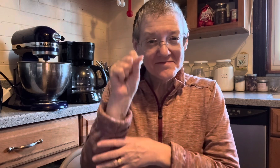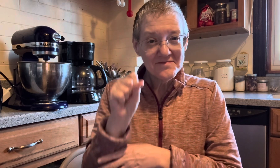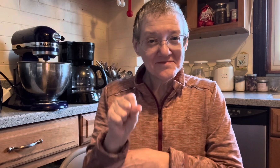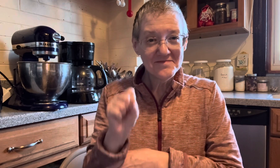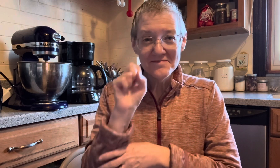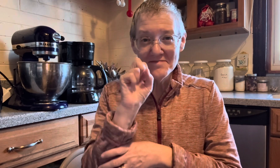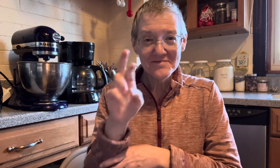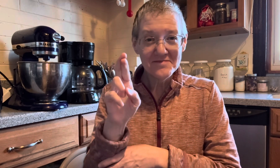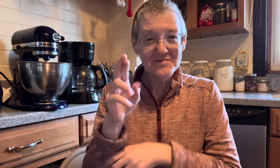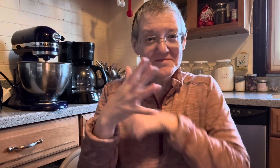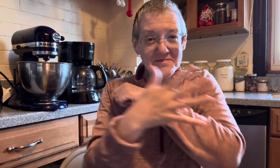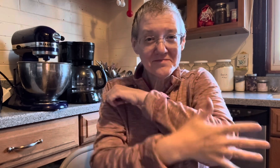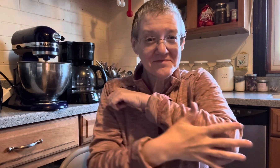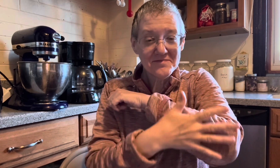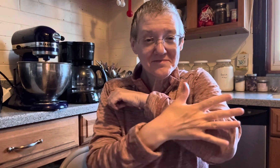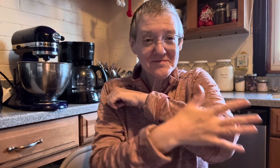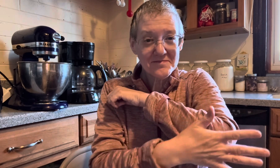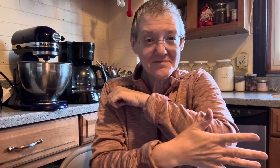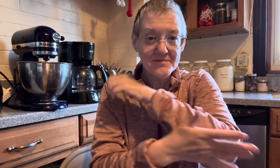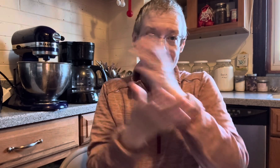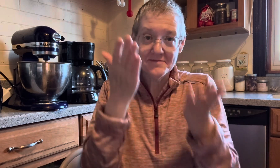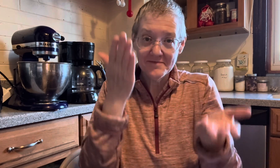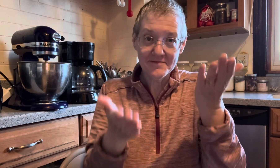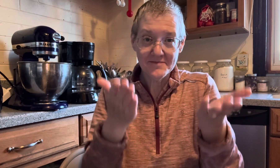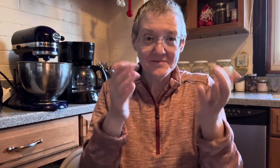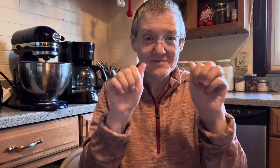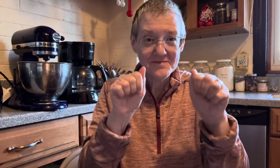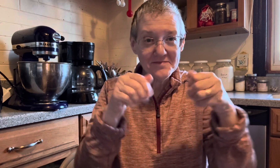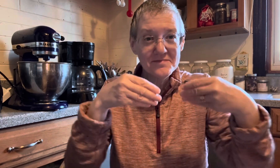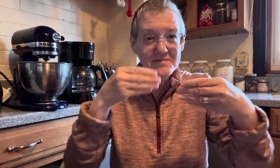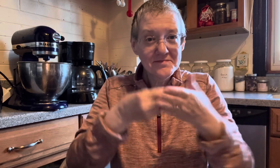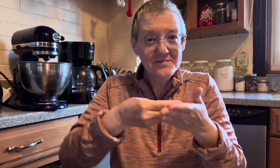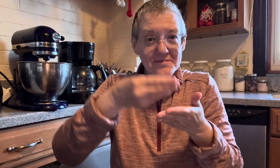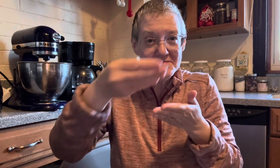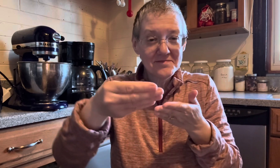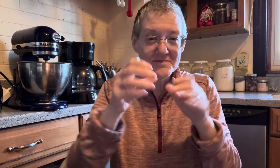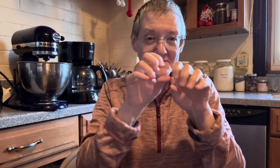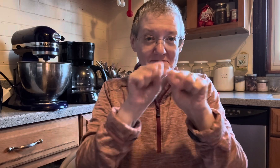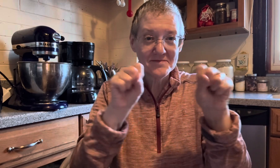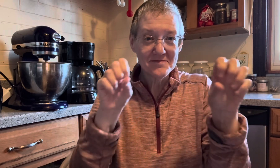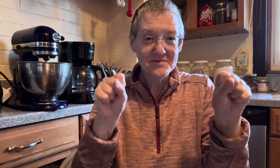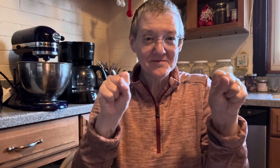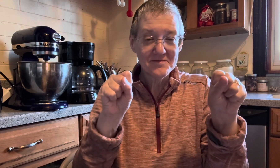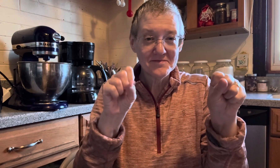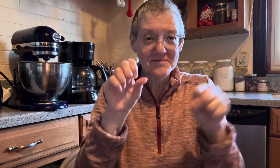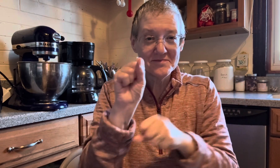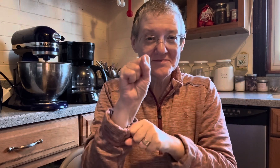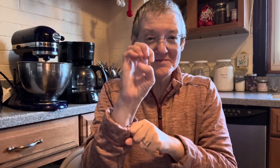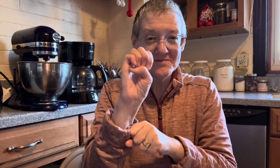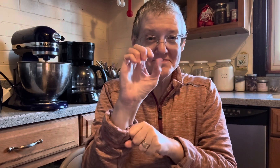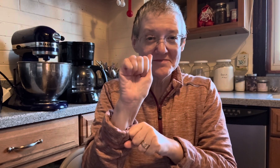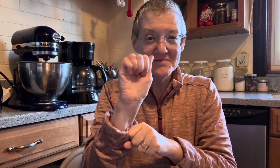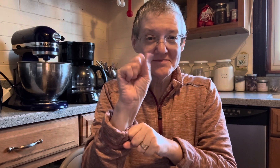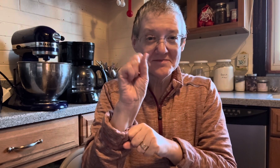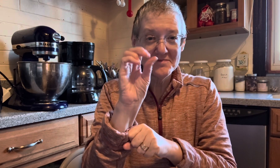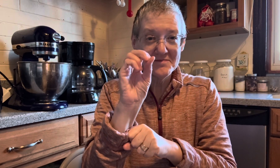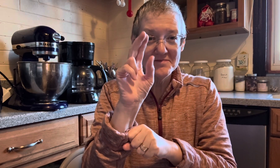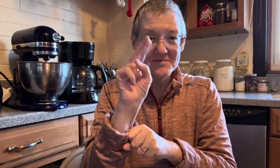If you live in the South or in the country, your local store might sell sausage seasoning in a